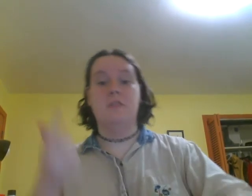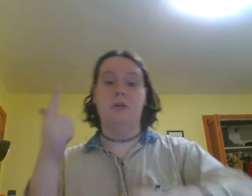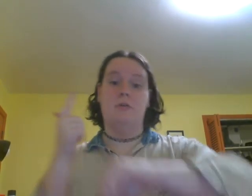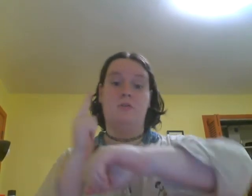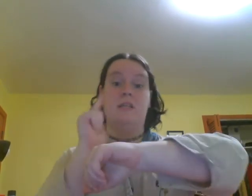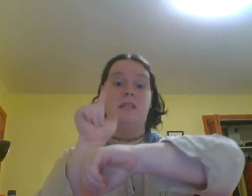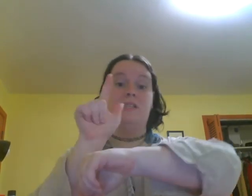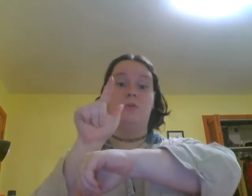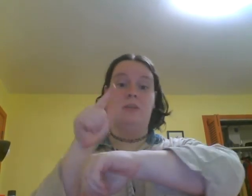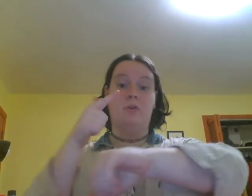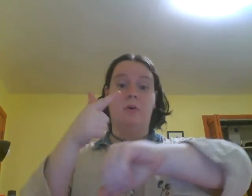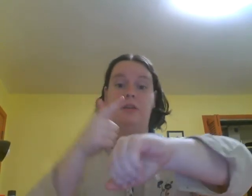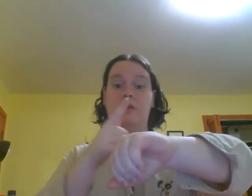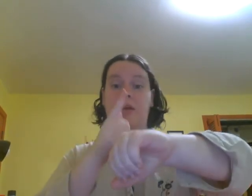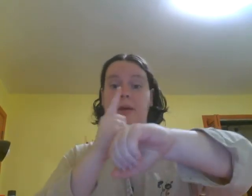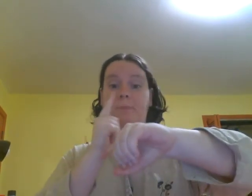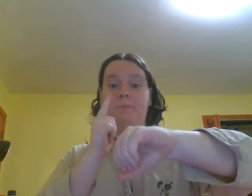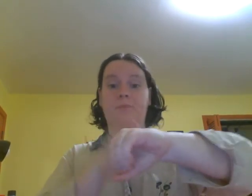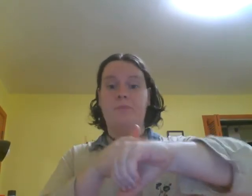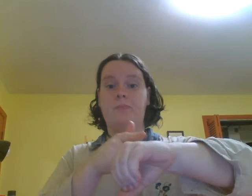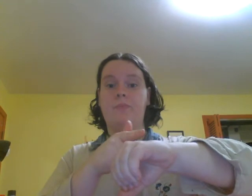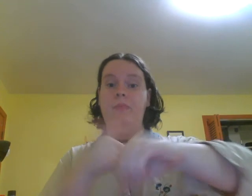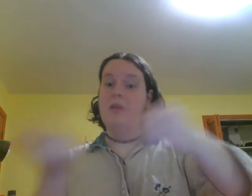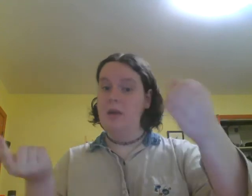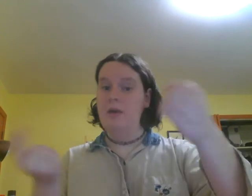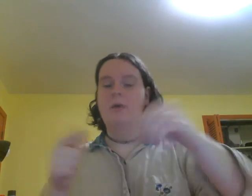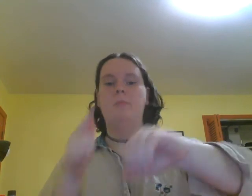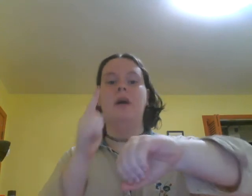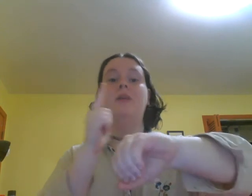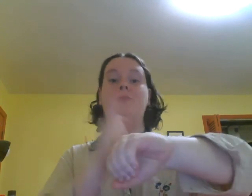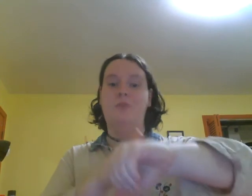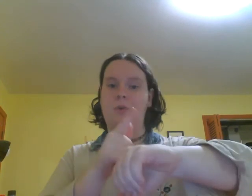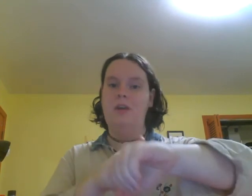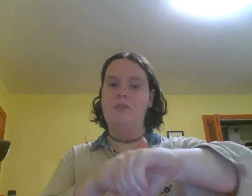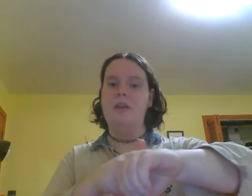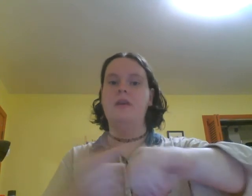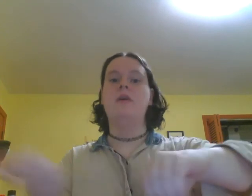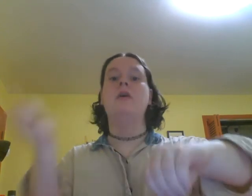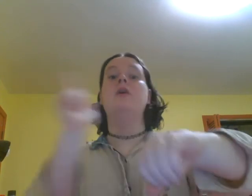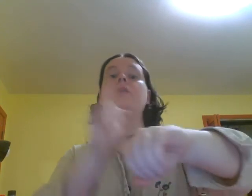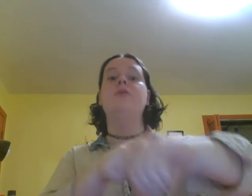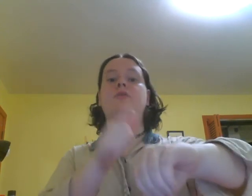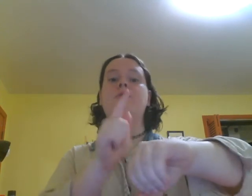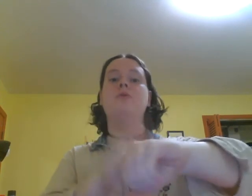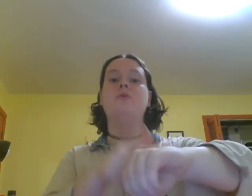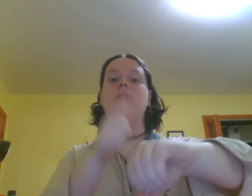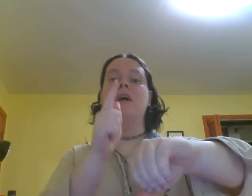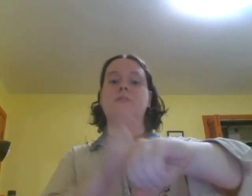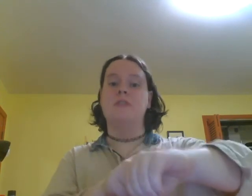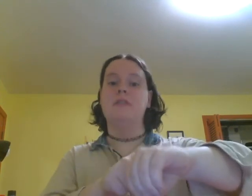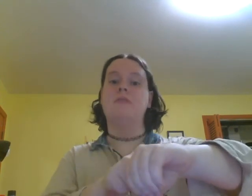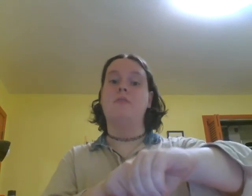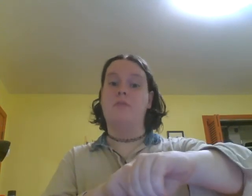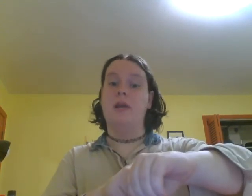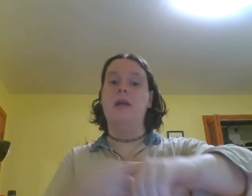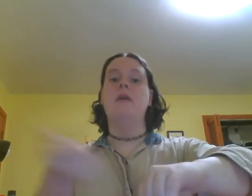So 20 is the more typical way to do that. But 200, 2000 for 3.